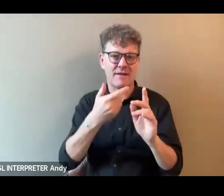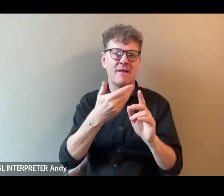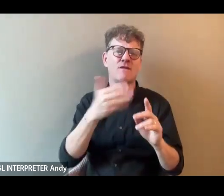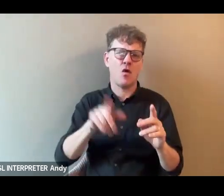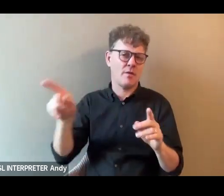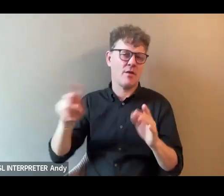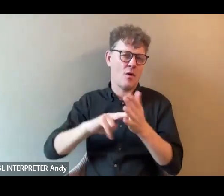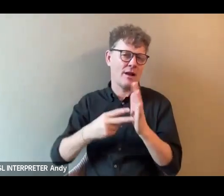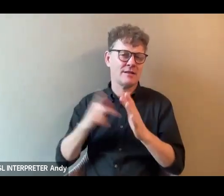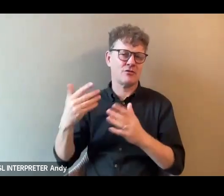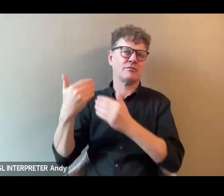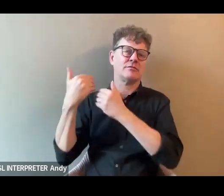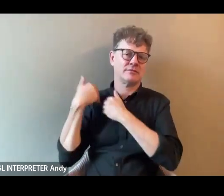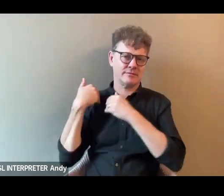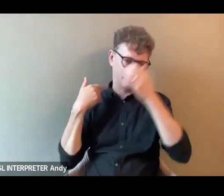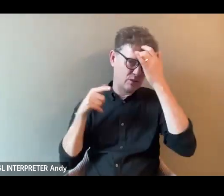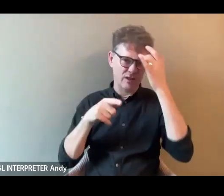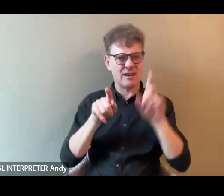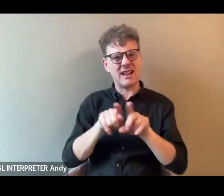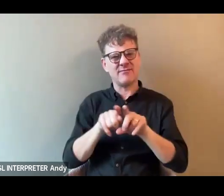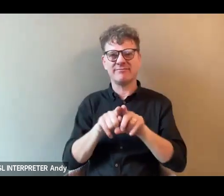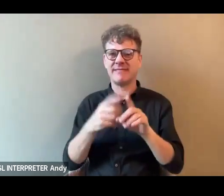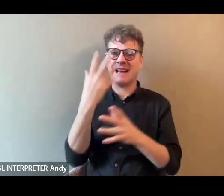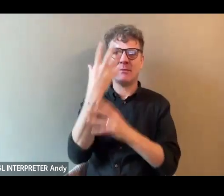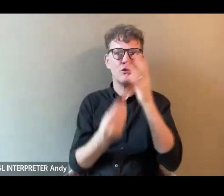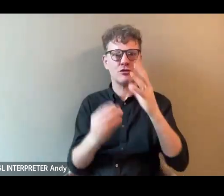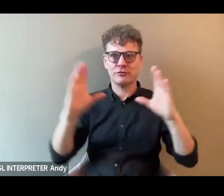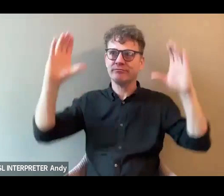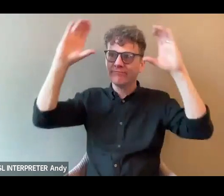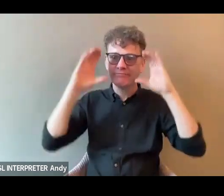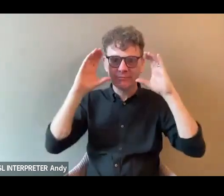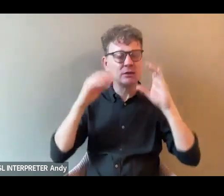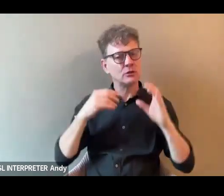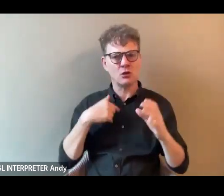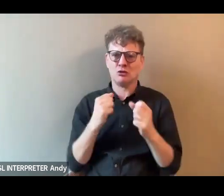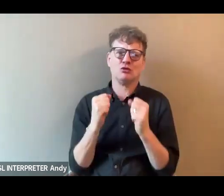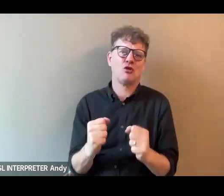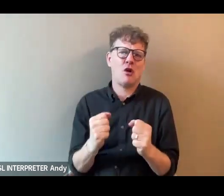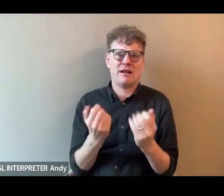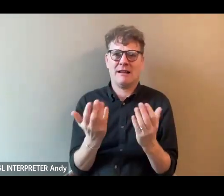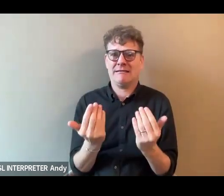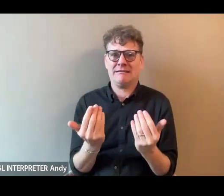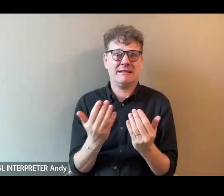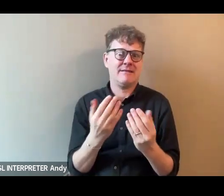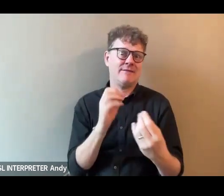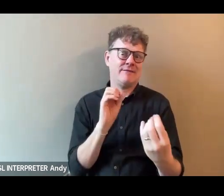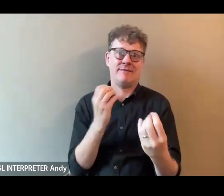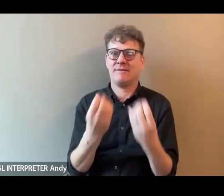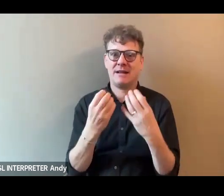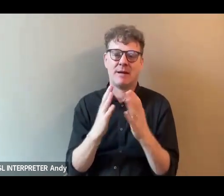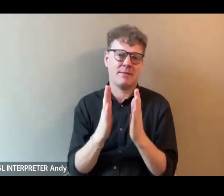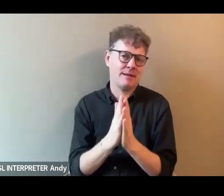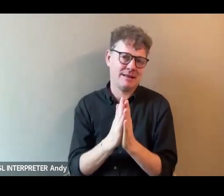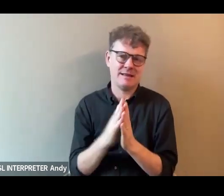this together, and Immersion. So we strongly recommend that people will give us some feedback on this. It's been through a